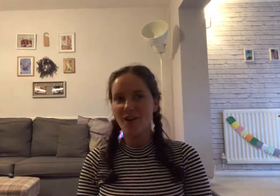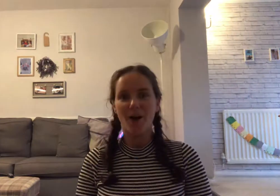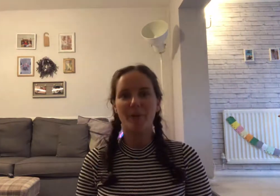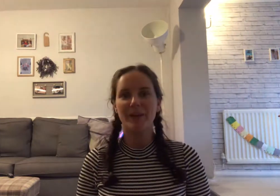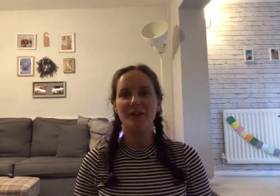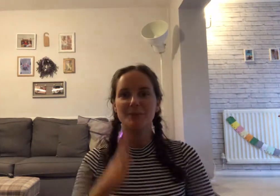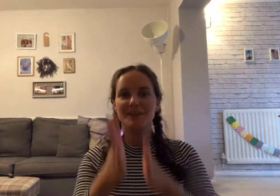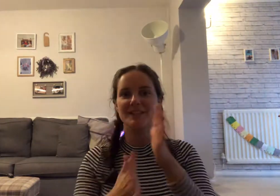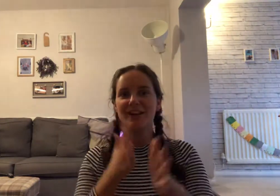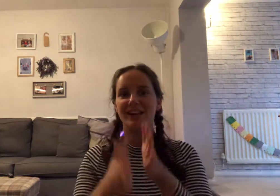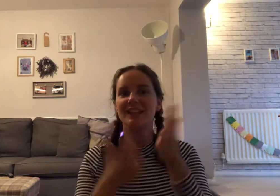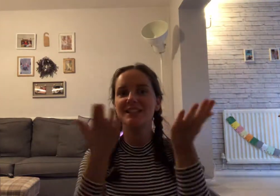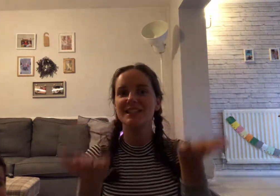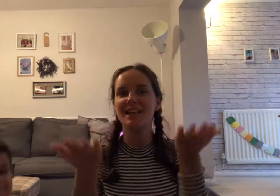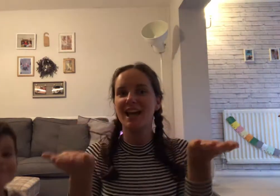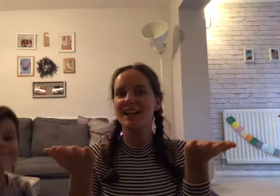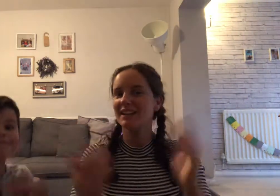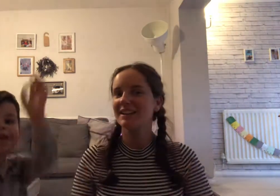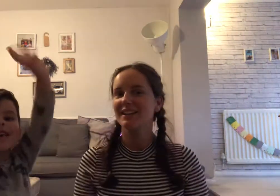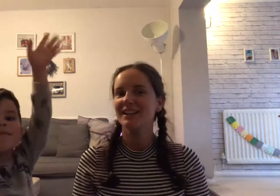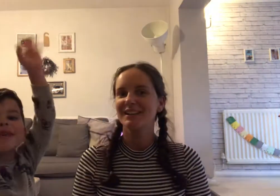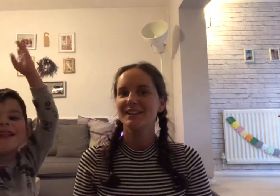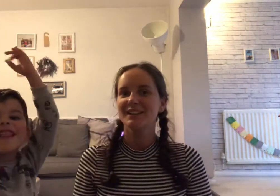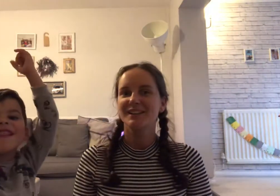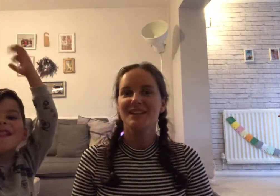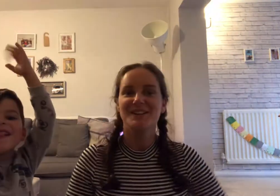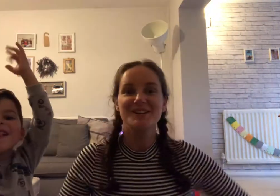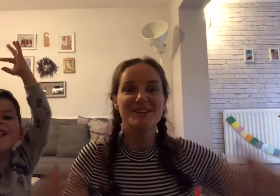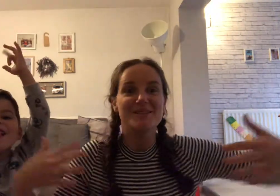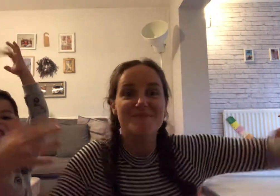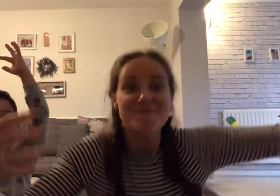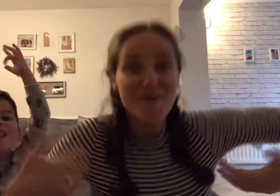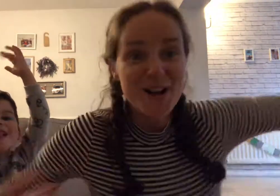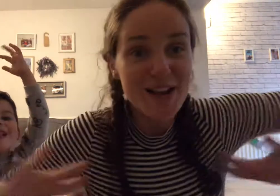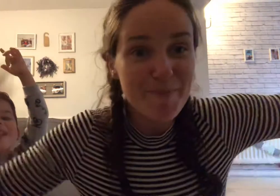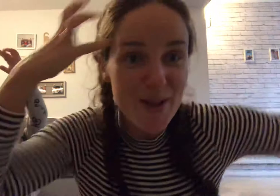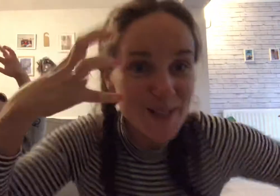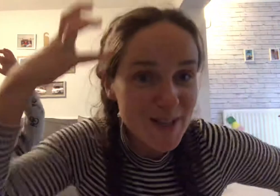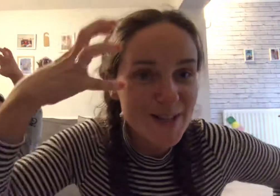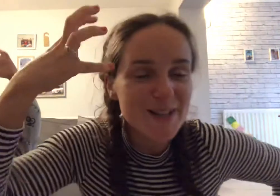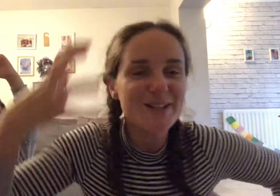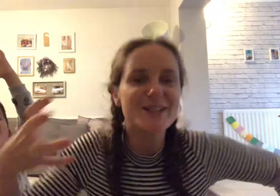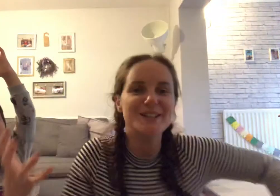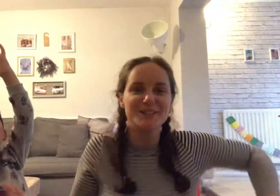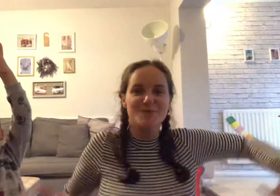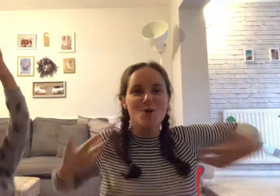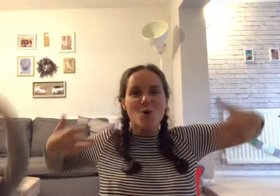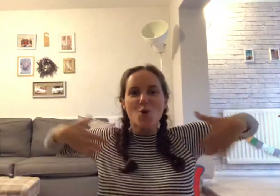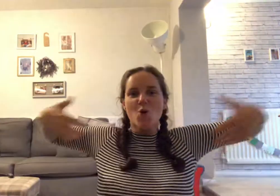are we going to be signing today? Monkey puzzle! Monkey puzzle!